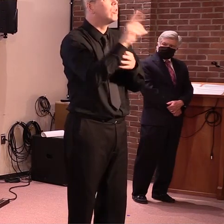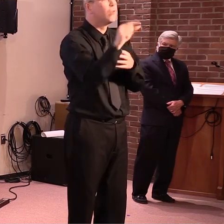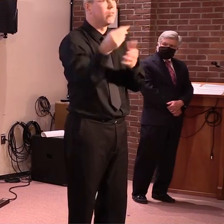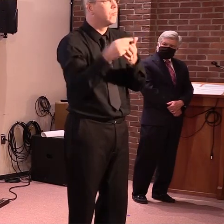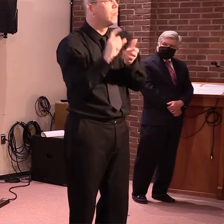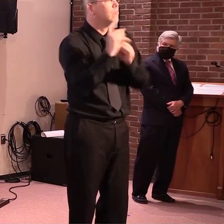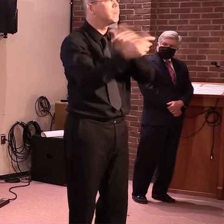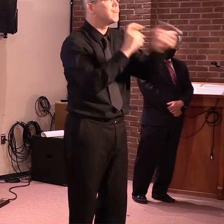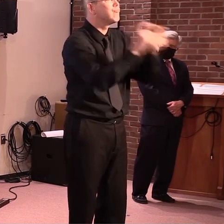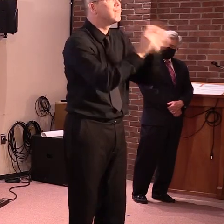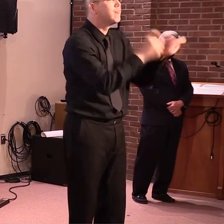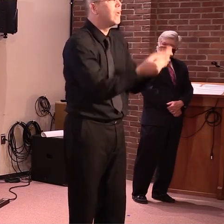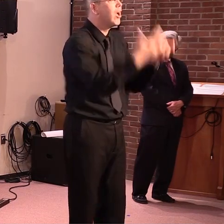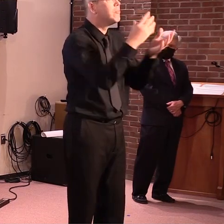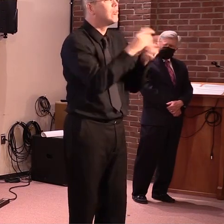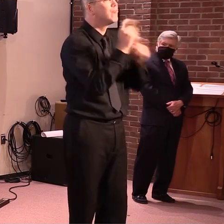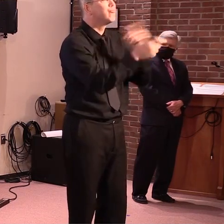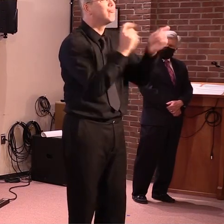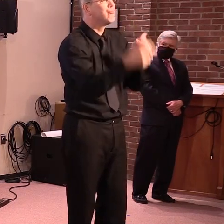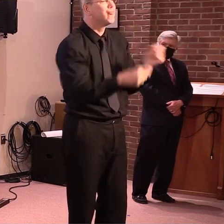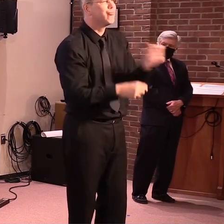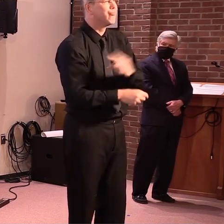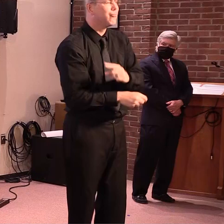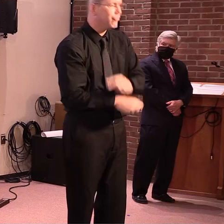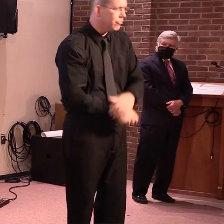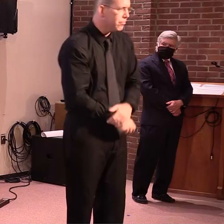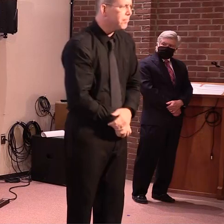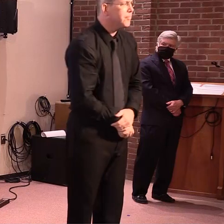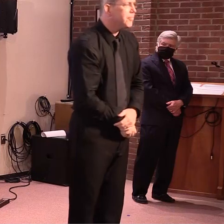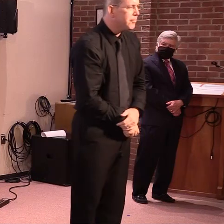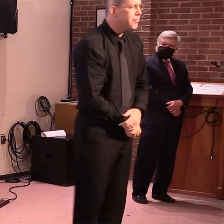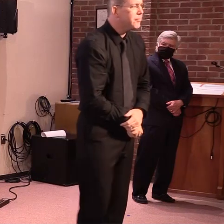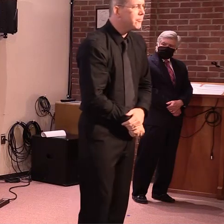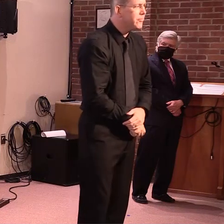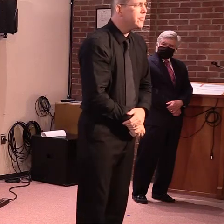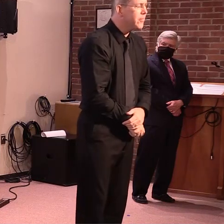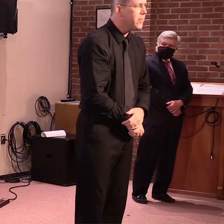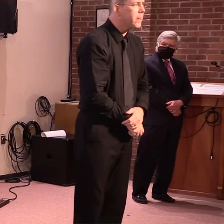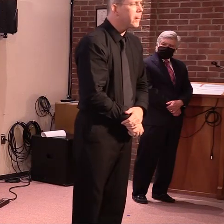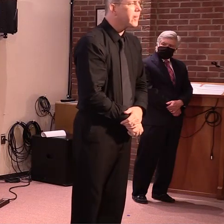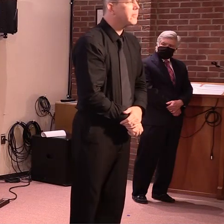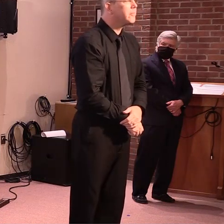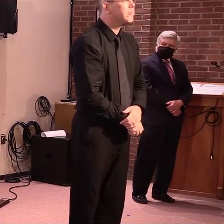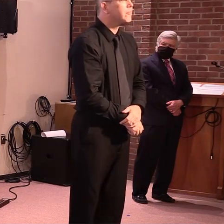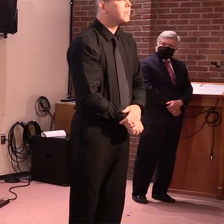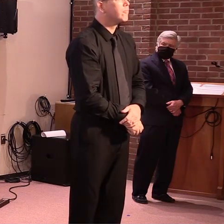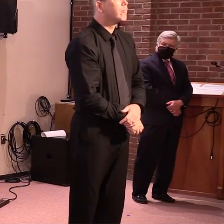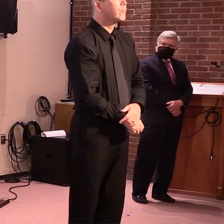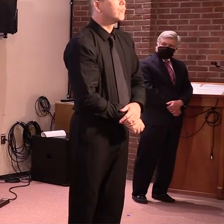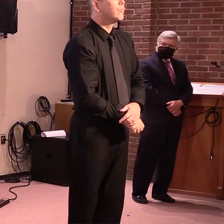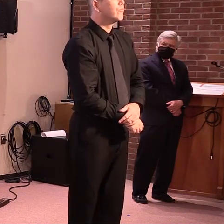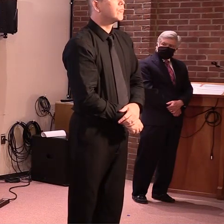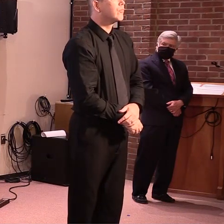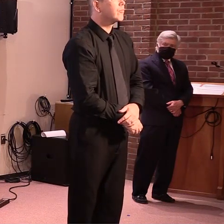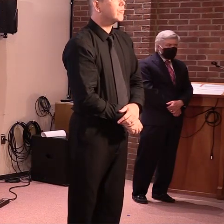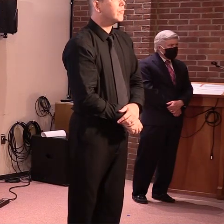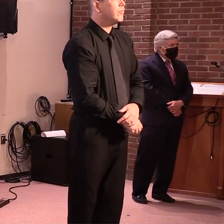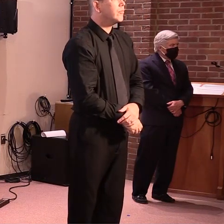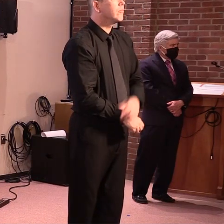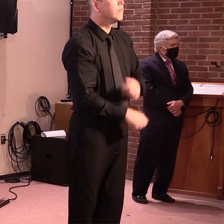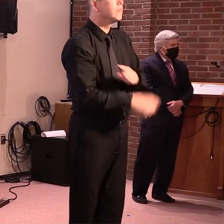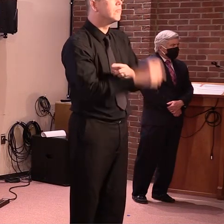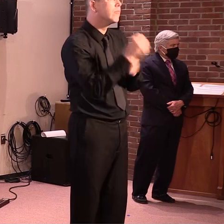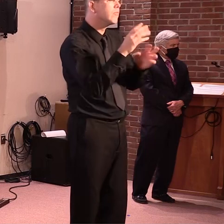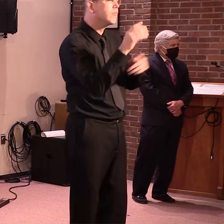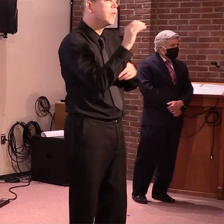To be really clear, the gift of the McClure Foundation is prepared to honor every student from the class of 2020